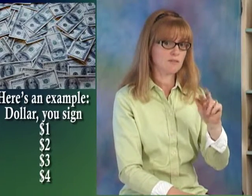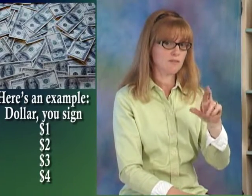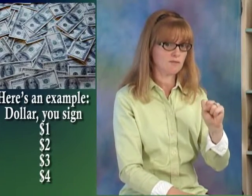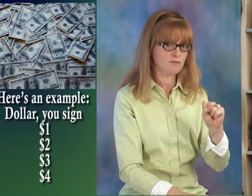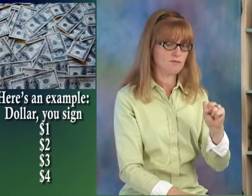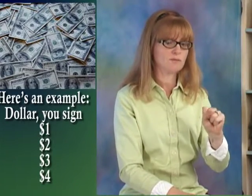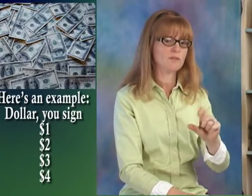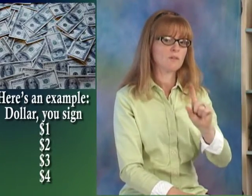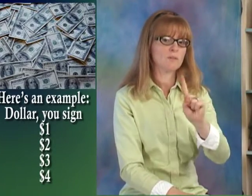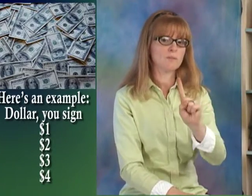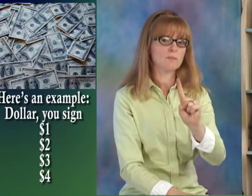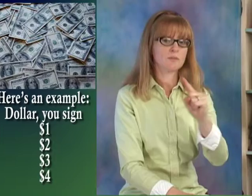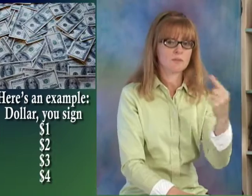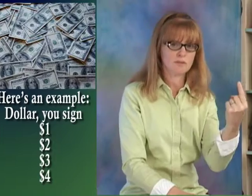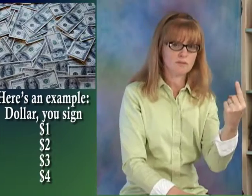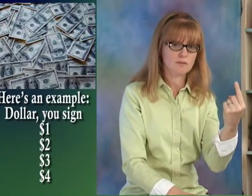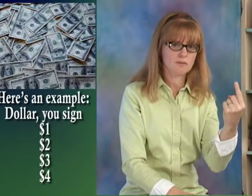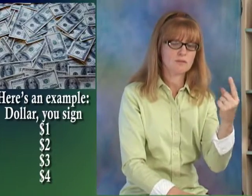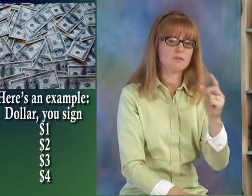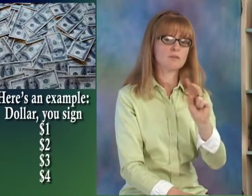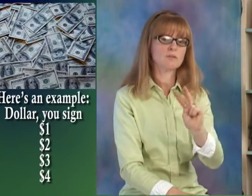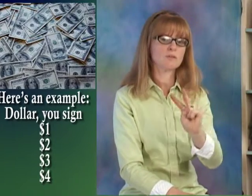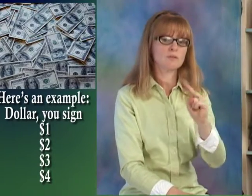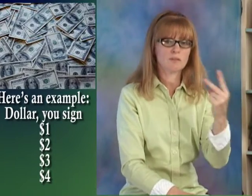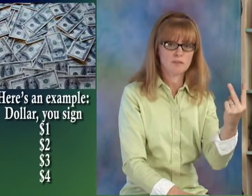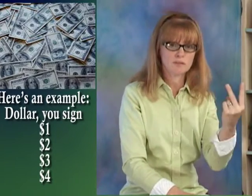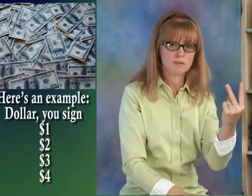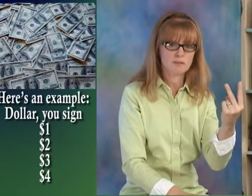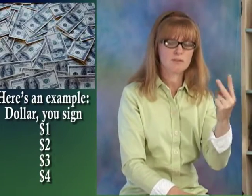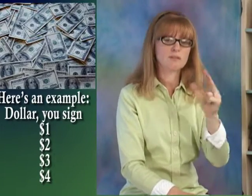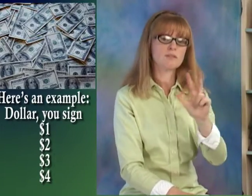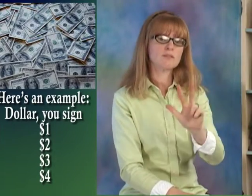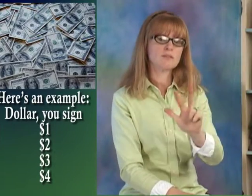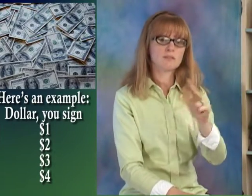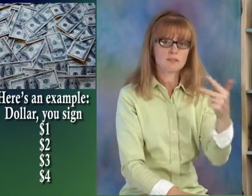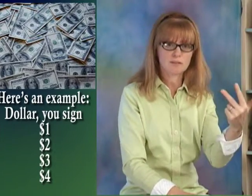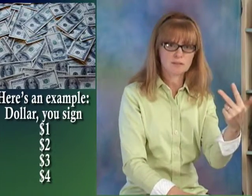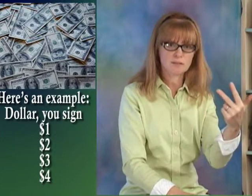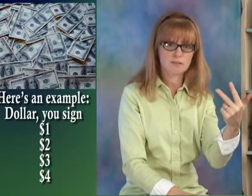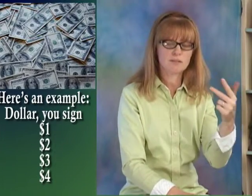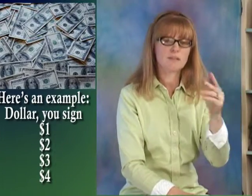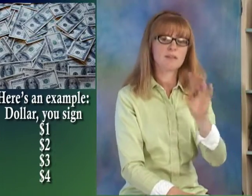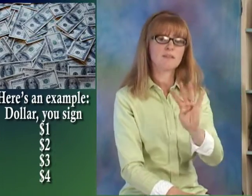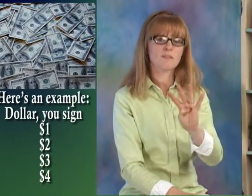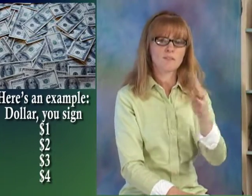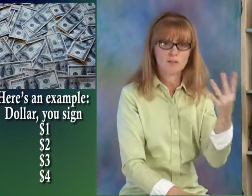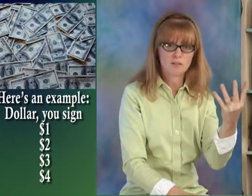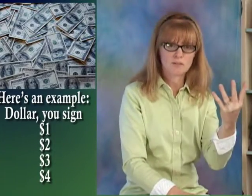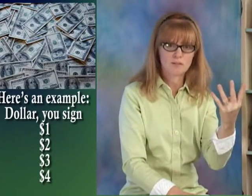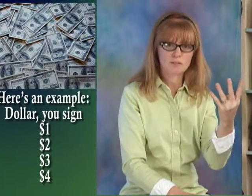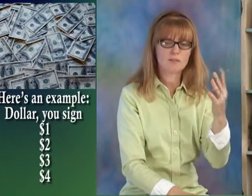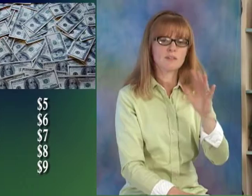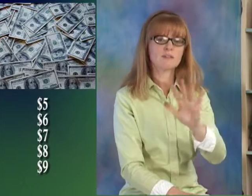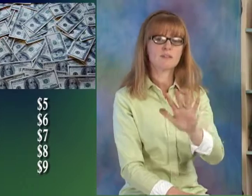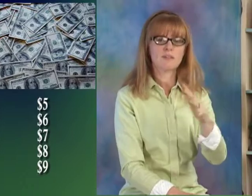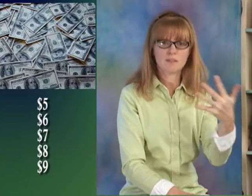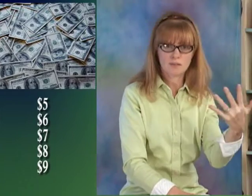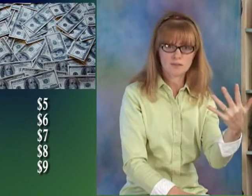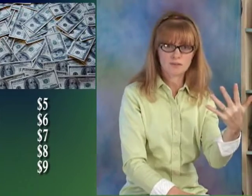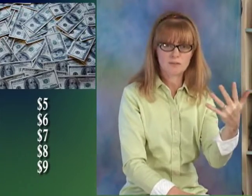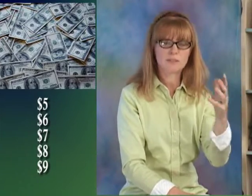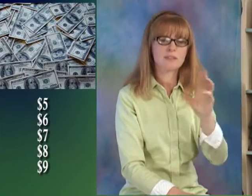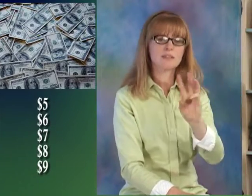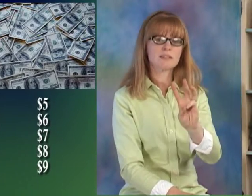an example. Dollar. You sign $1, $2, $3,